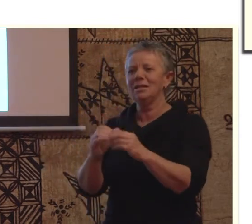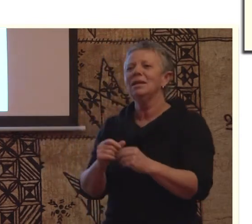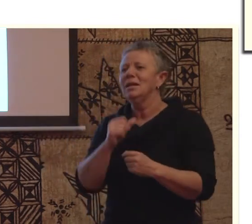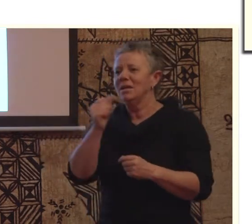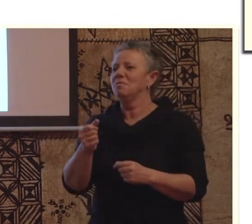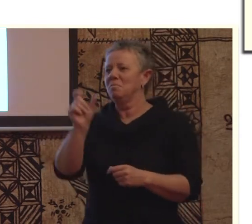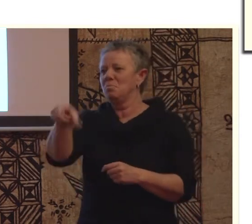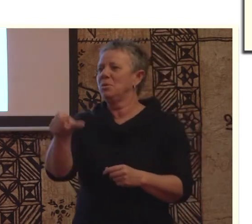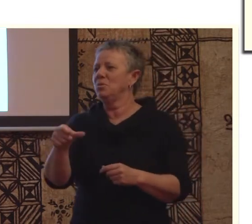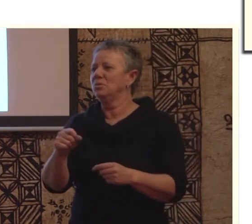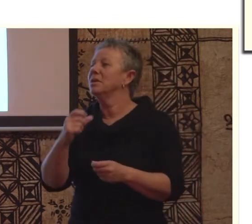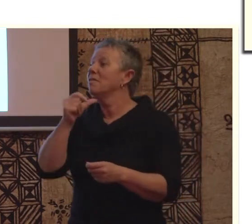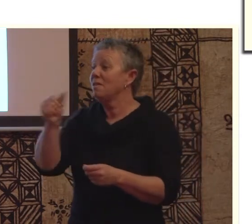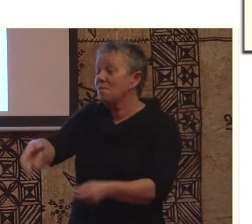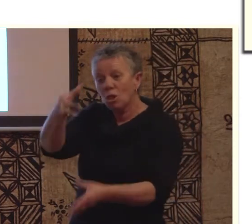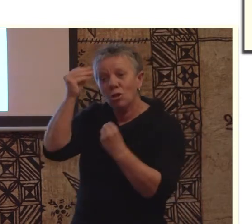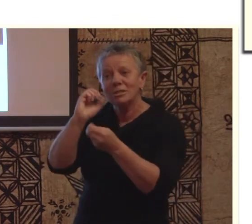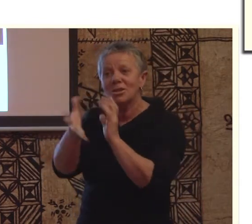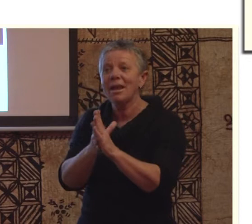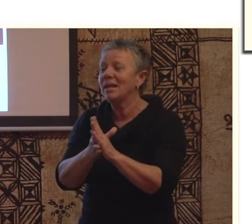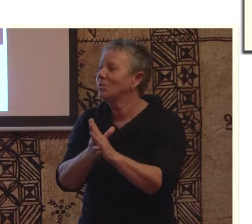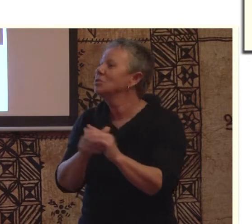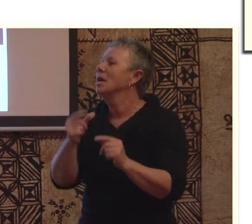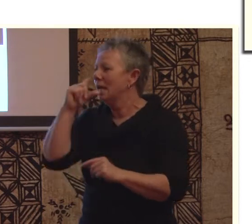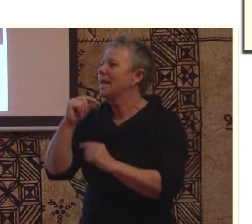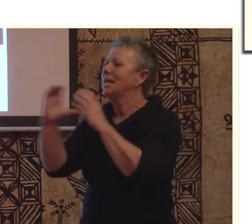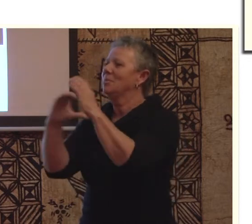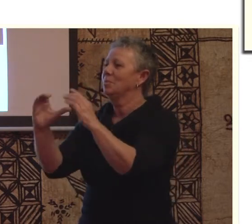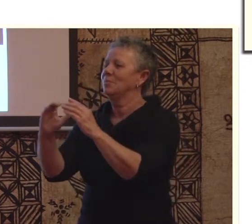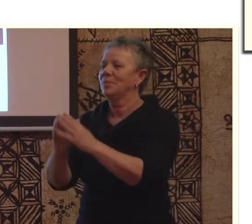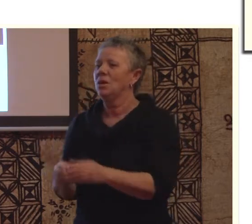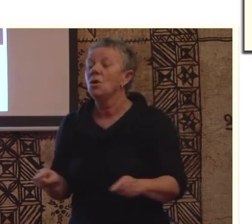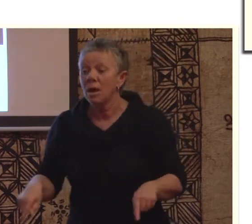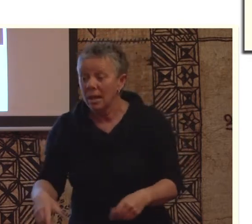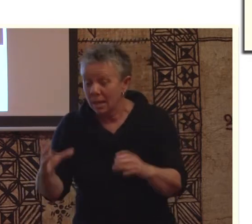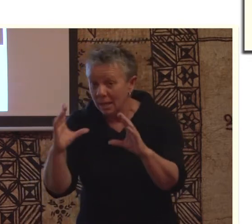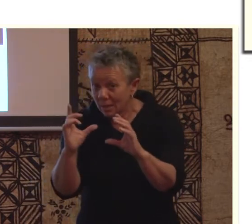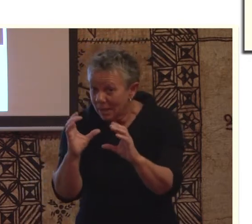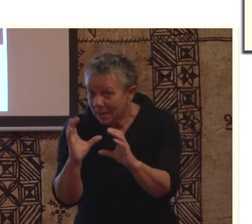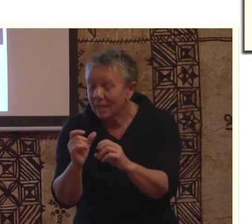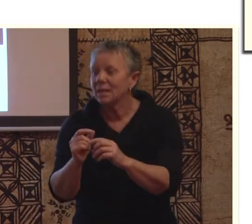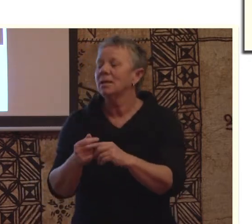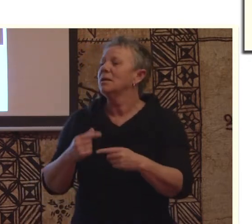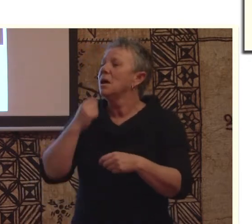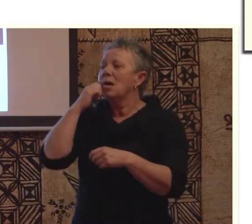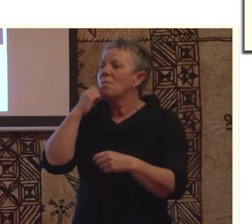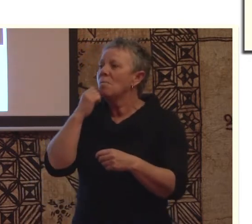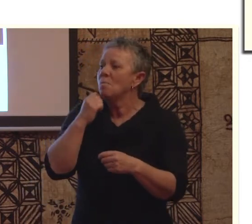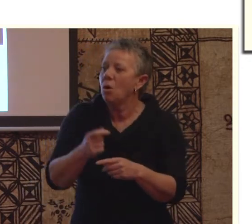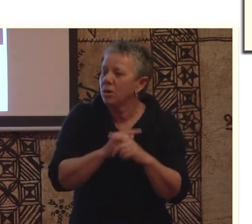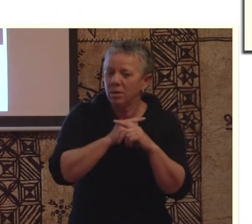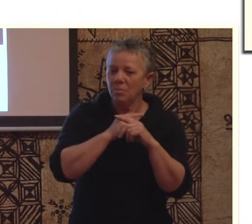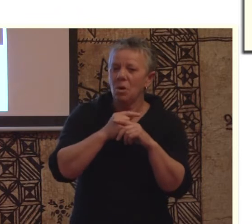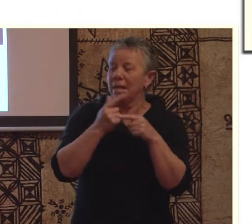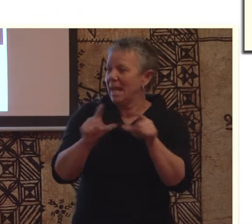Language. Just to finish, another proverb or whakatauaki, which is tōku reo, tōku